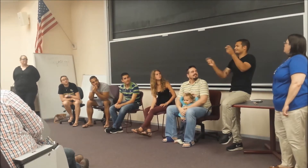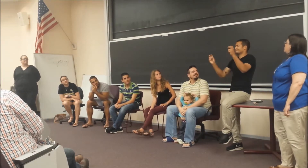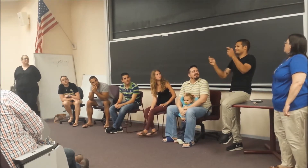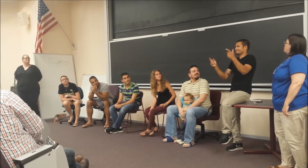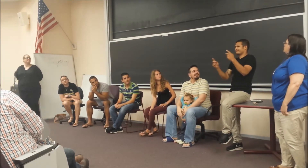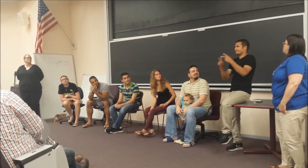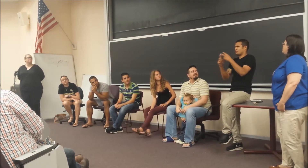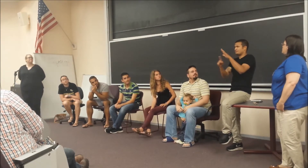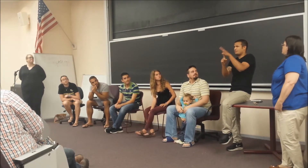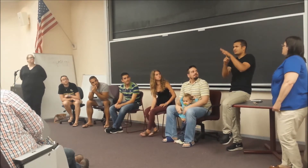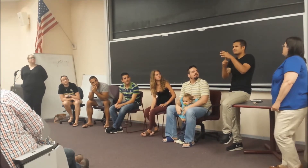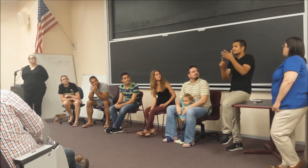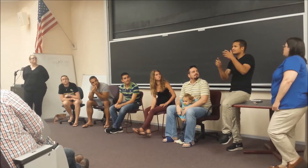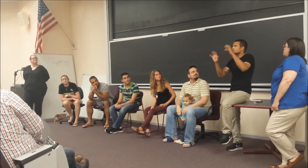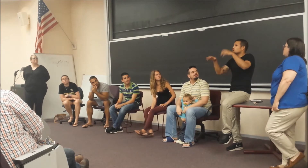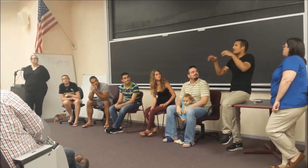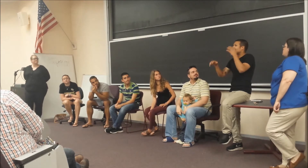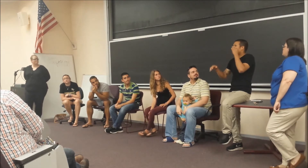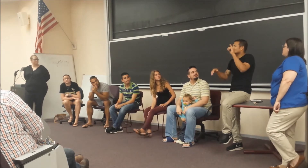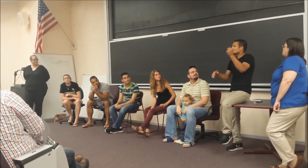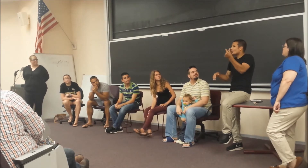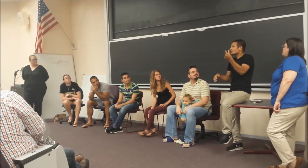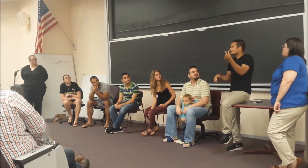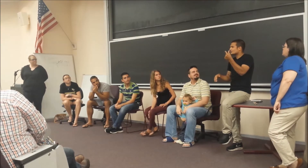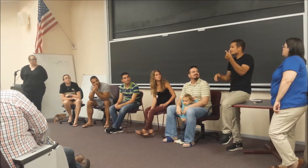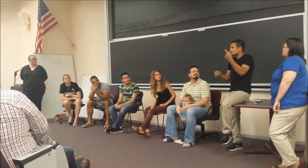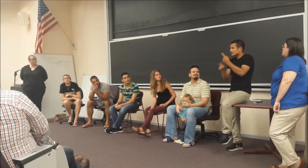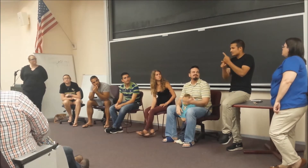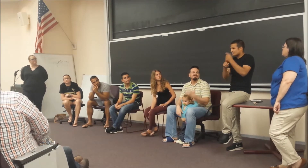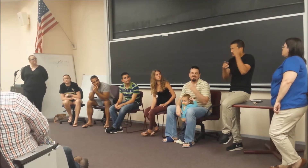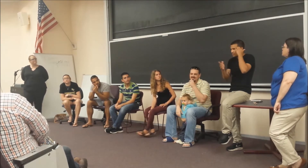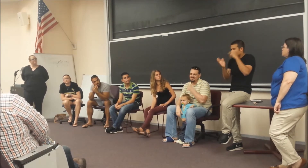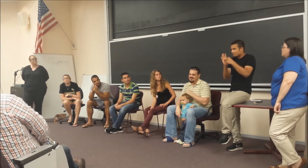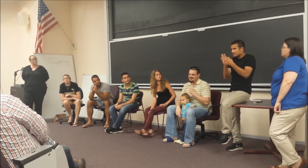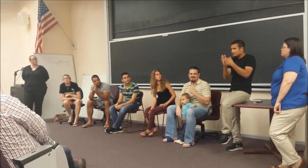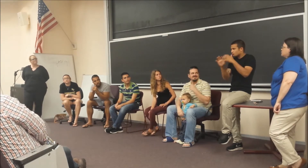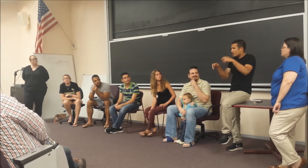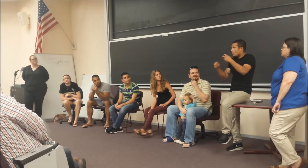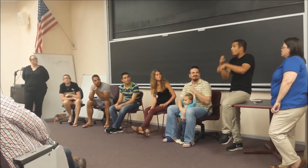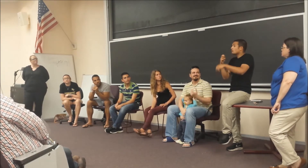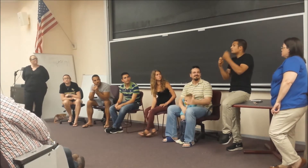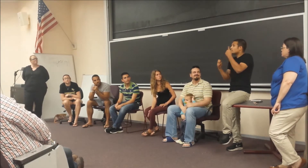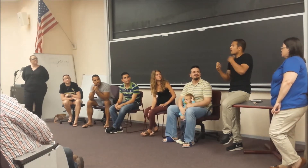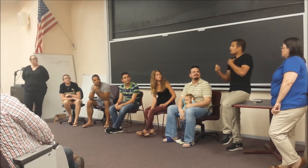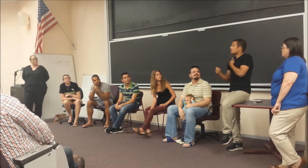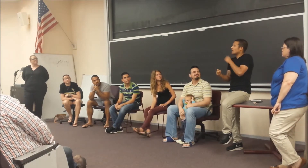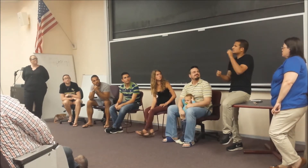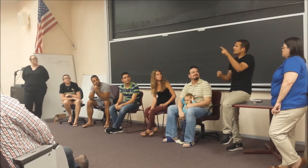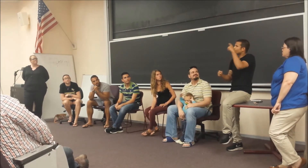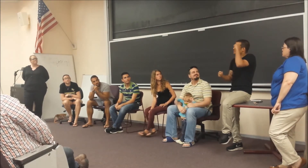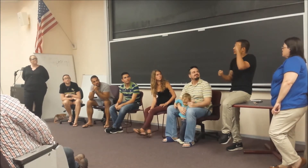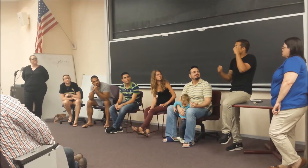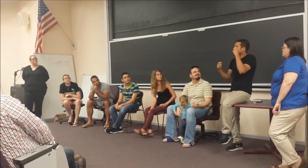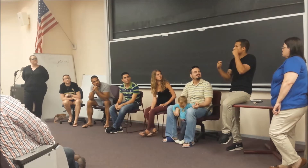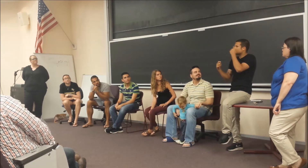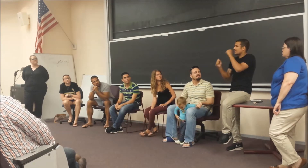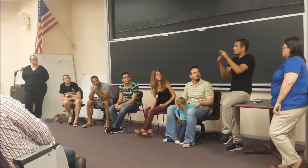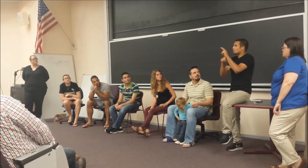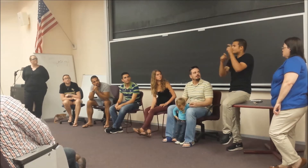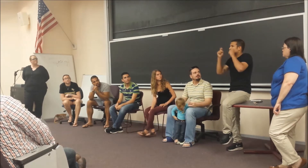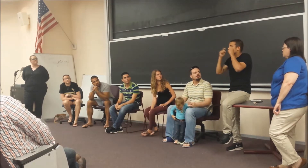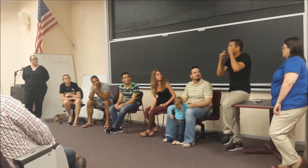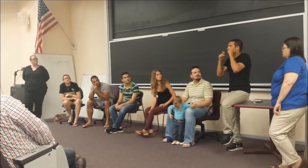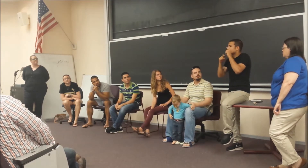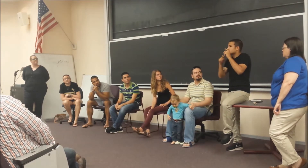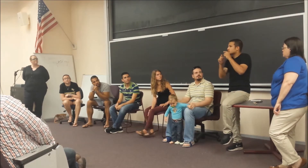example, some hearing people tend to, say, it's raining cats and dogs. That popular statement? That's tough in